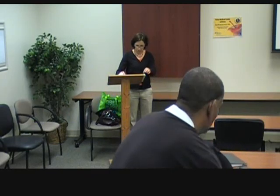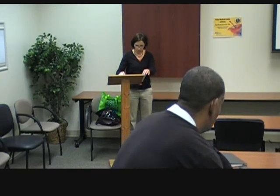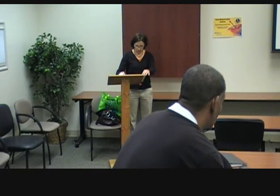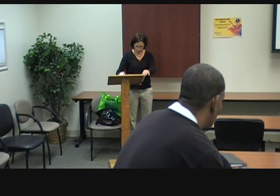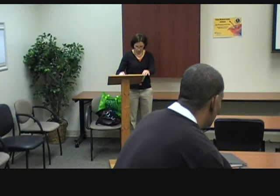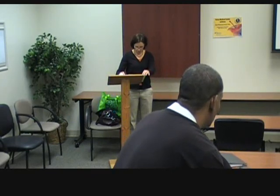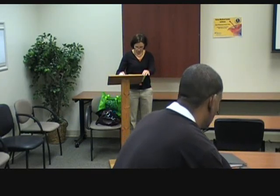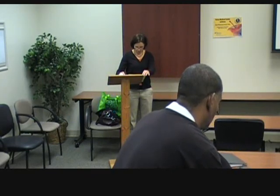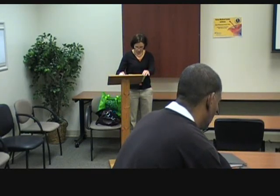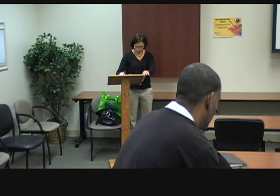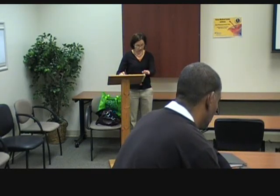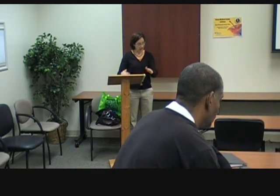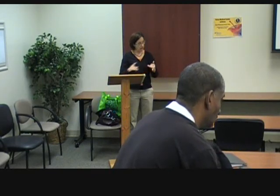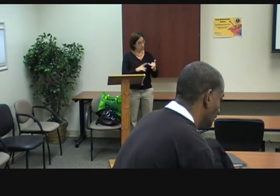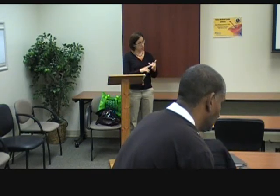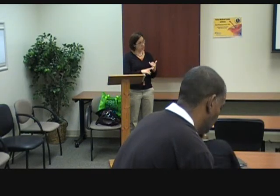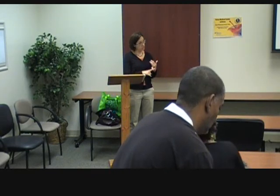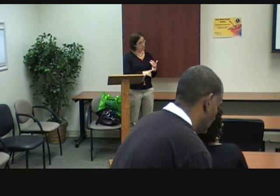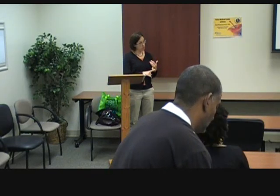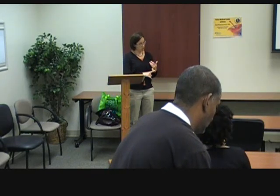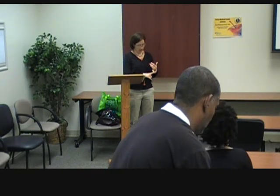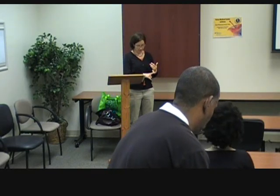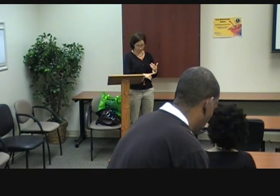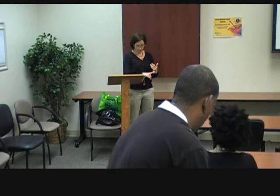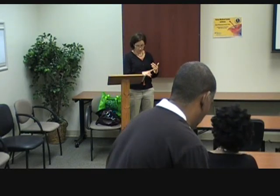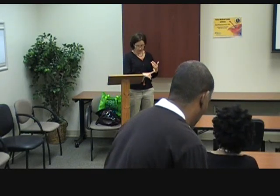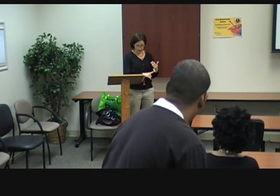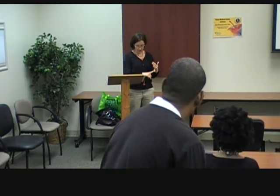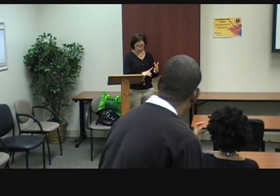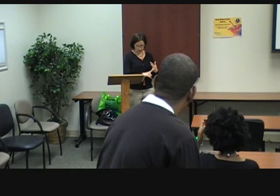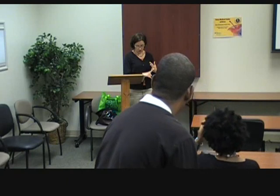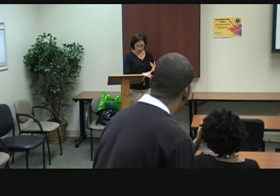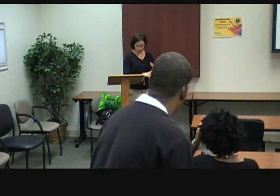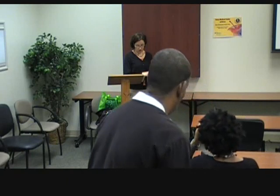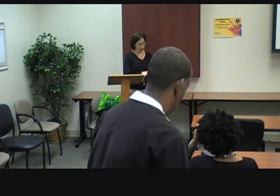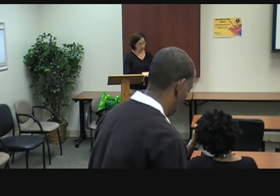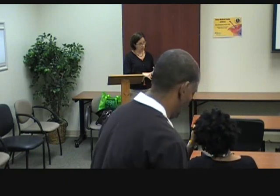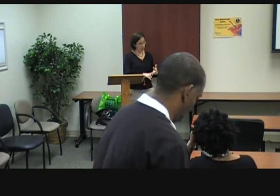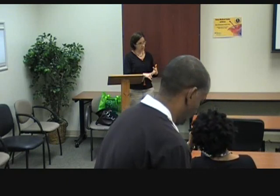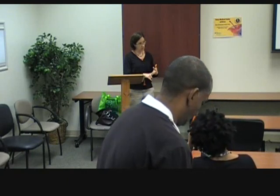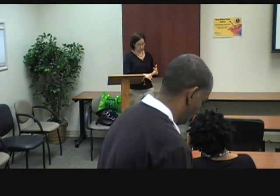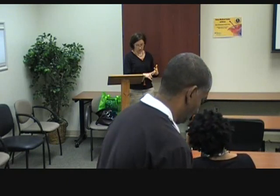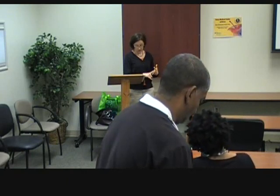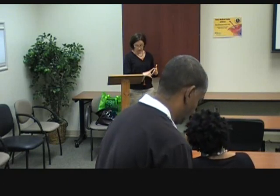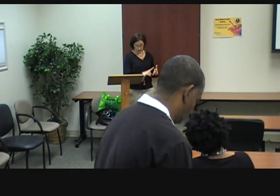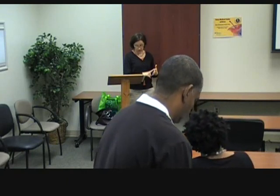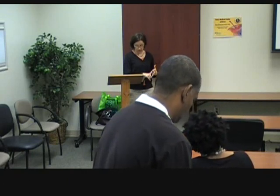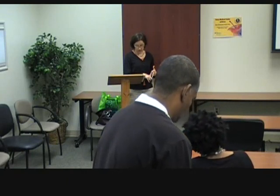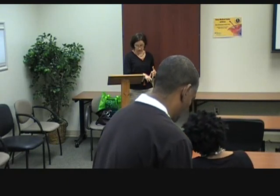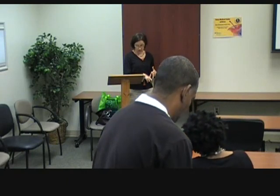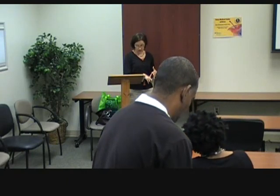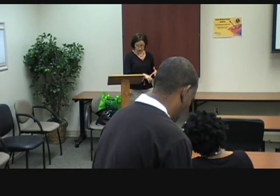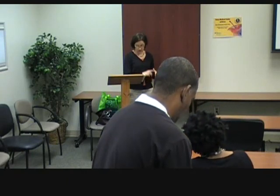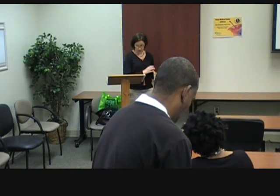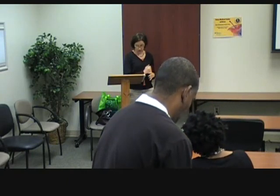Some of the animals? The animals. Okay. Cat, dog, elephant, lion,